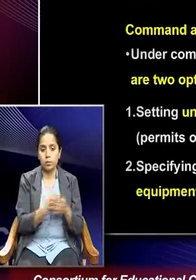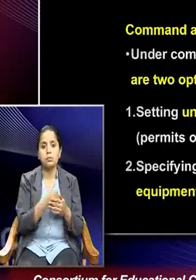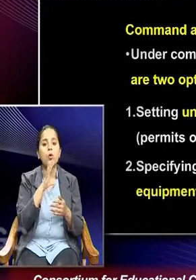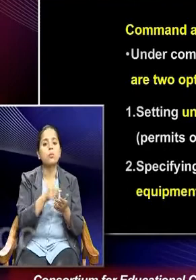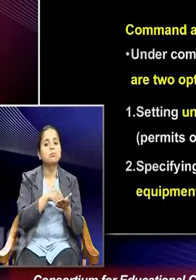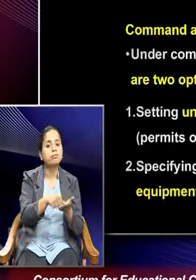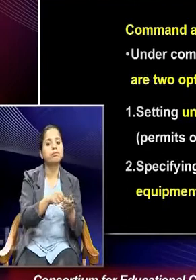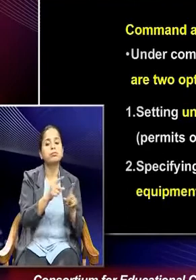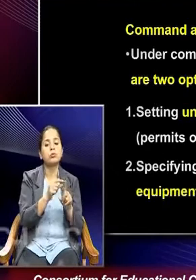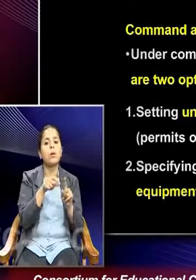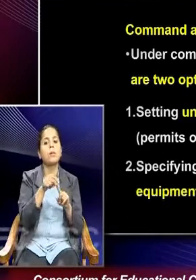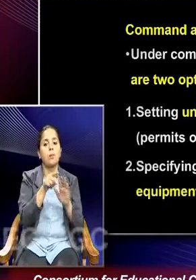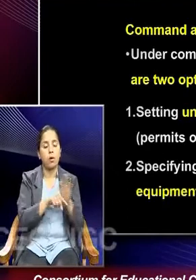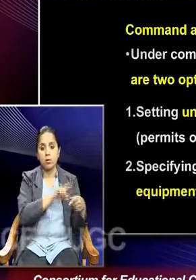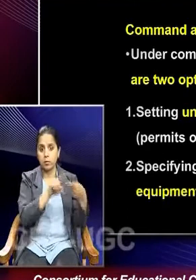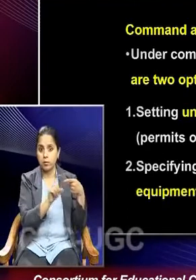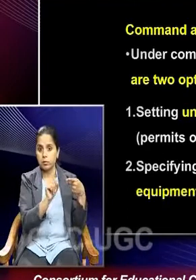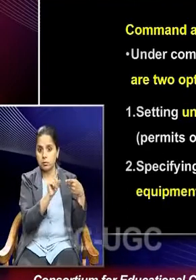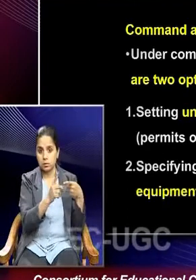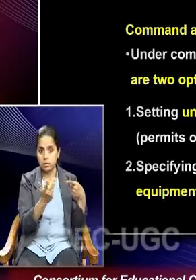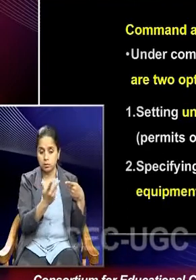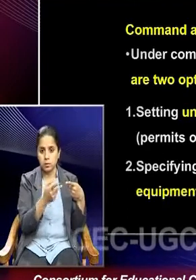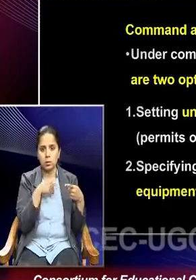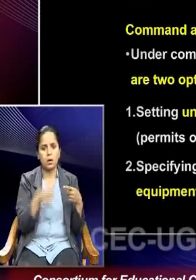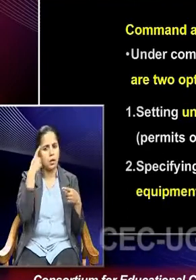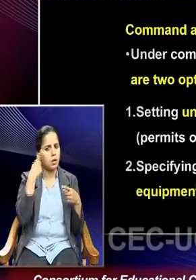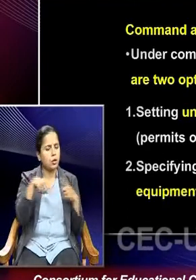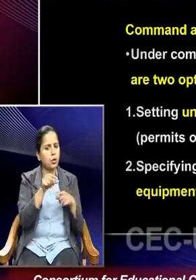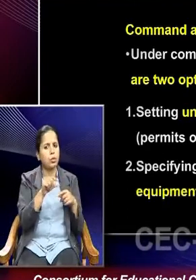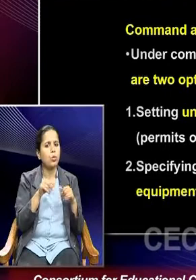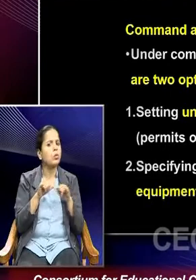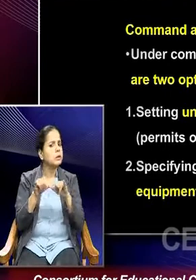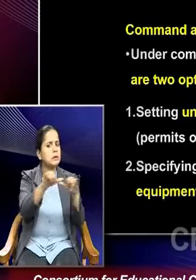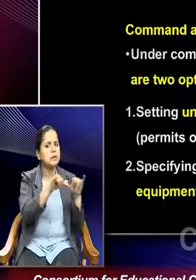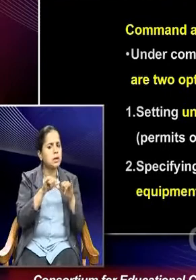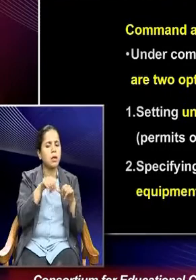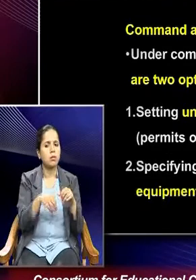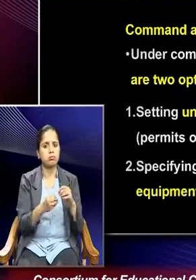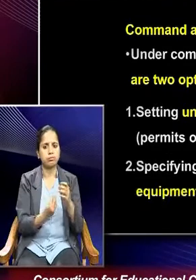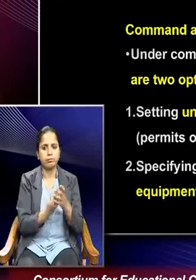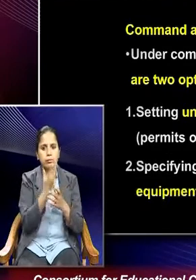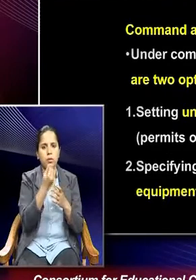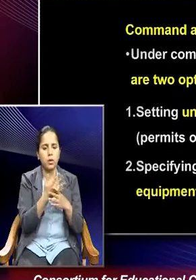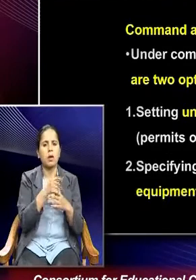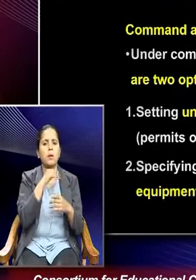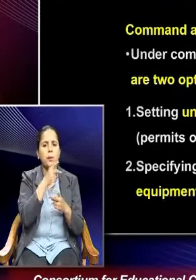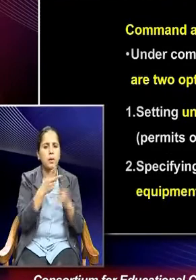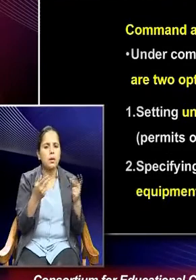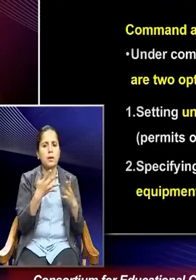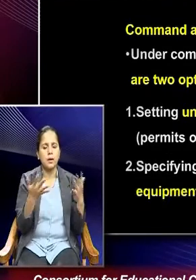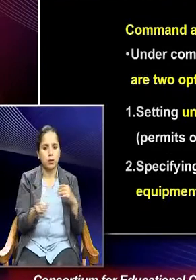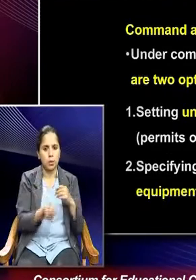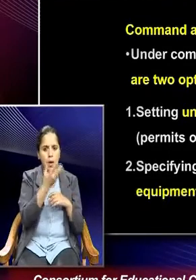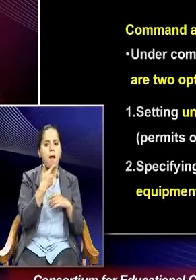implementing the policy. First option is setting uniform emission limits, which are also called as permits